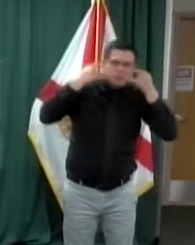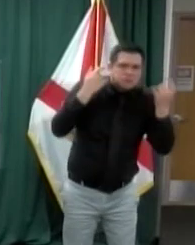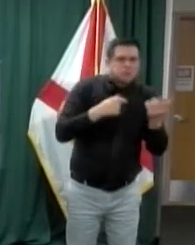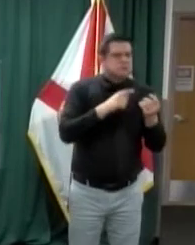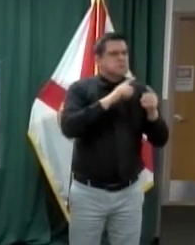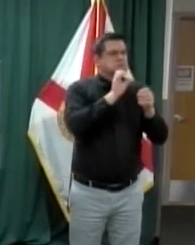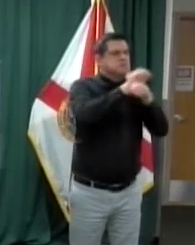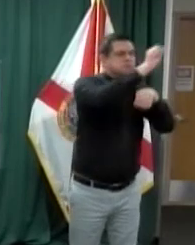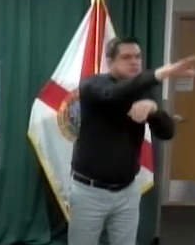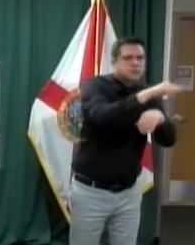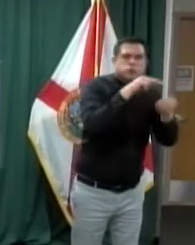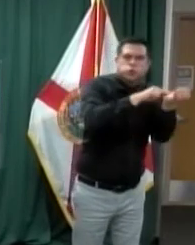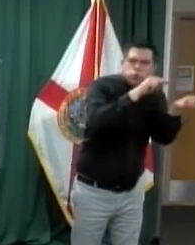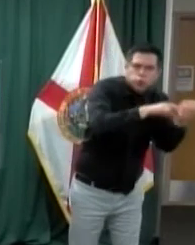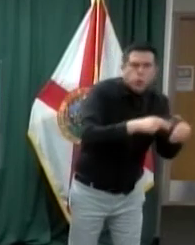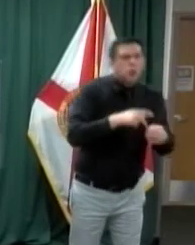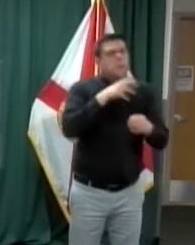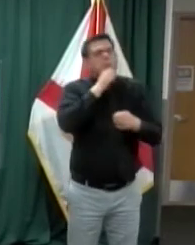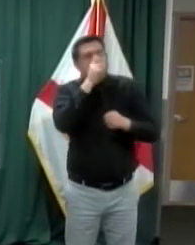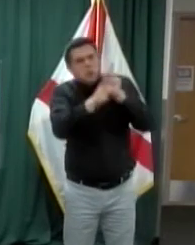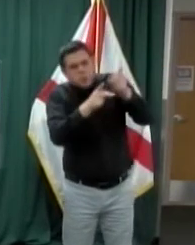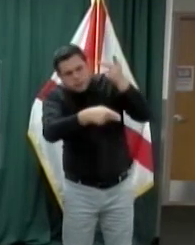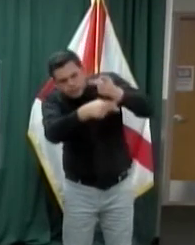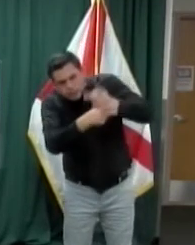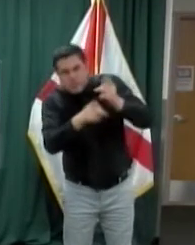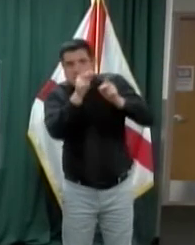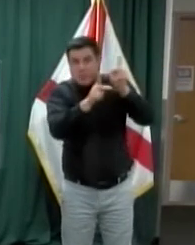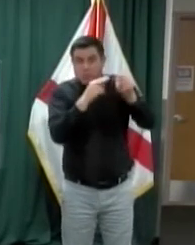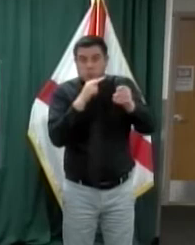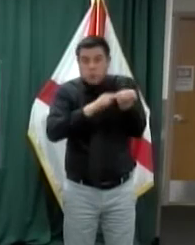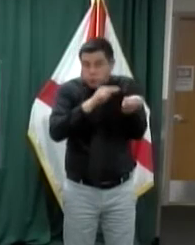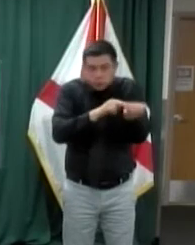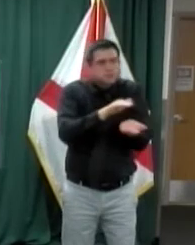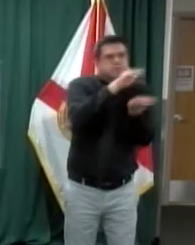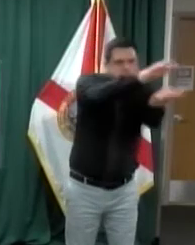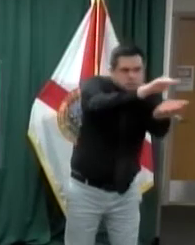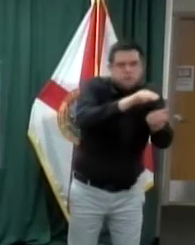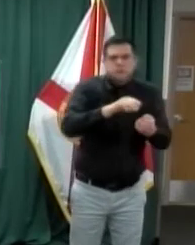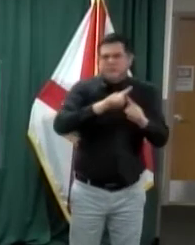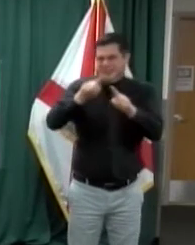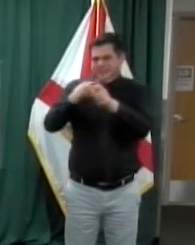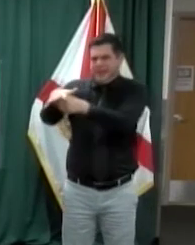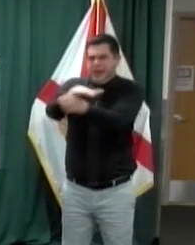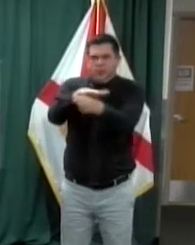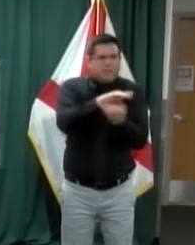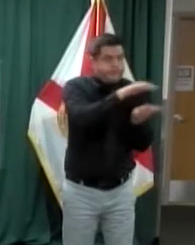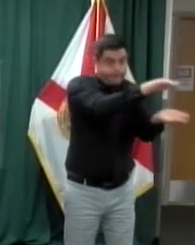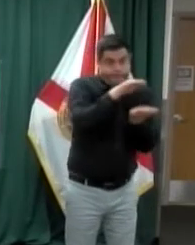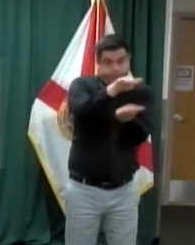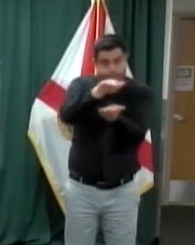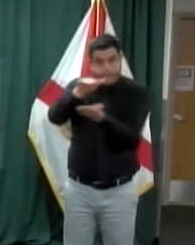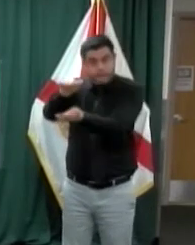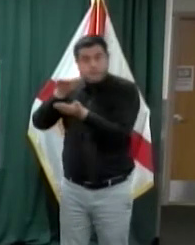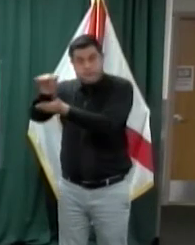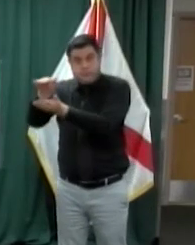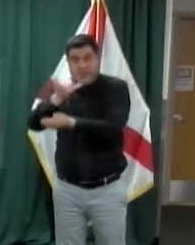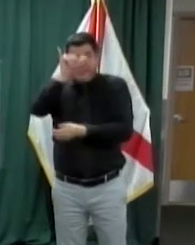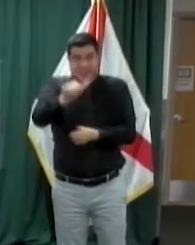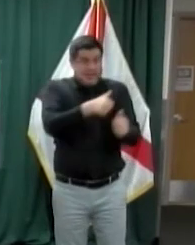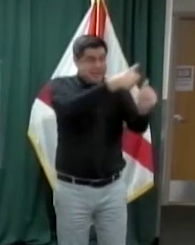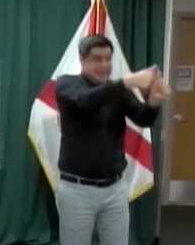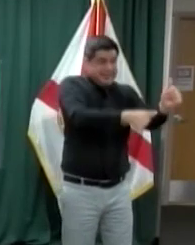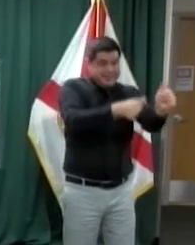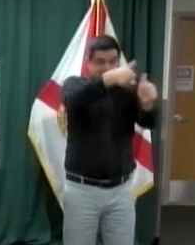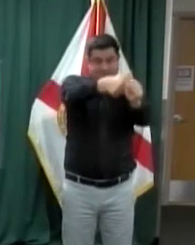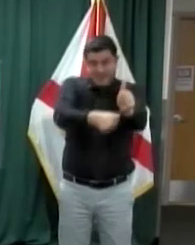That amount of masks will be for 15 days for each patient that is in